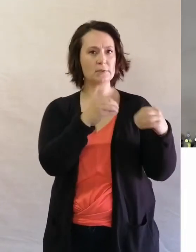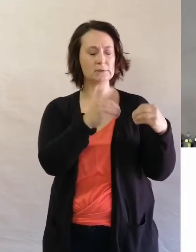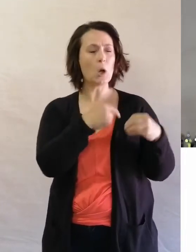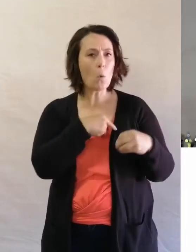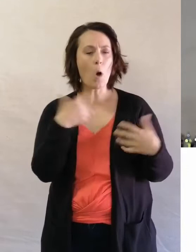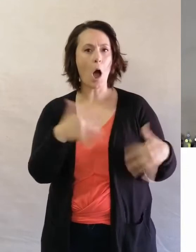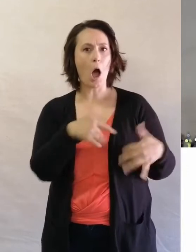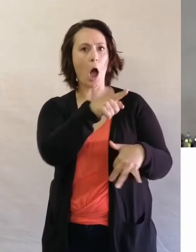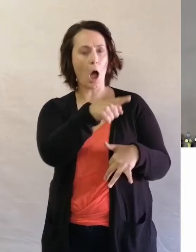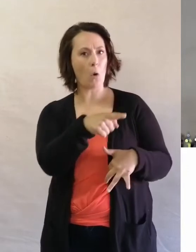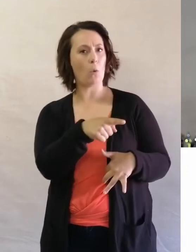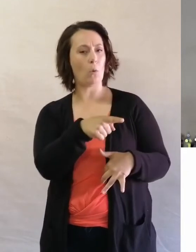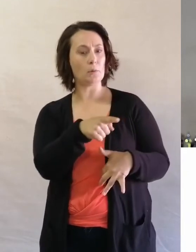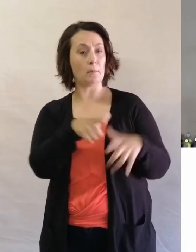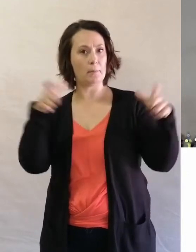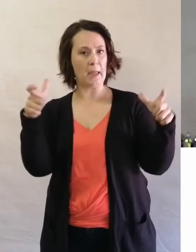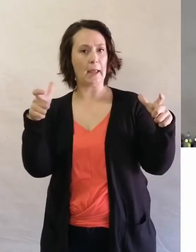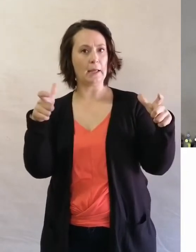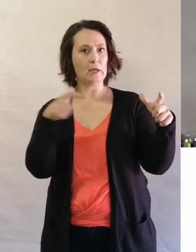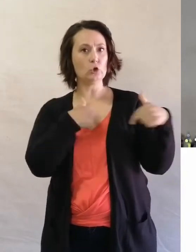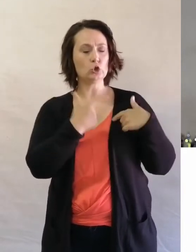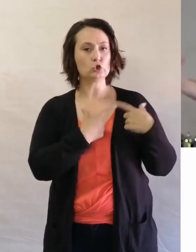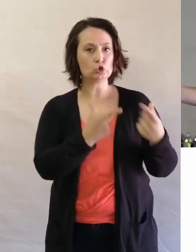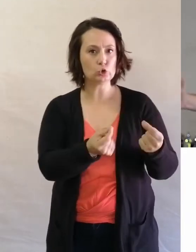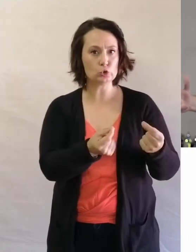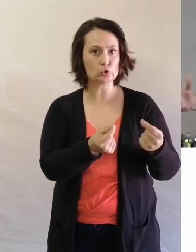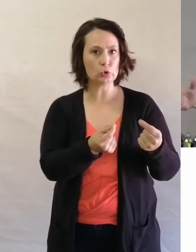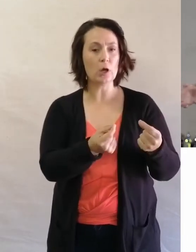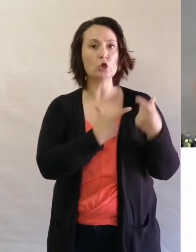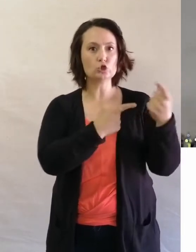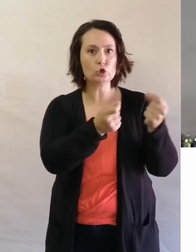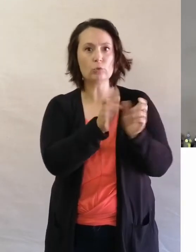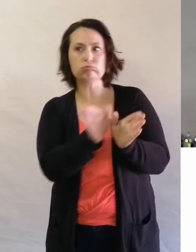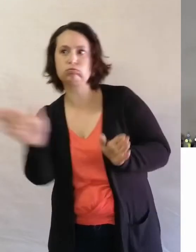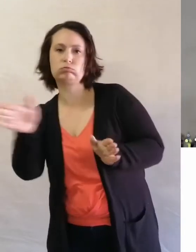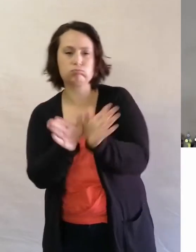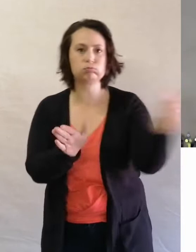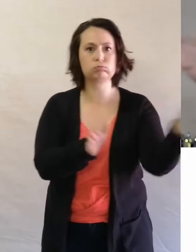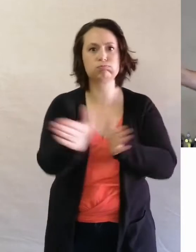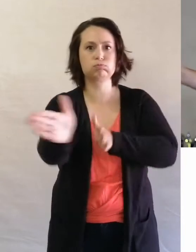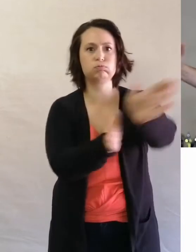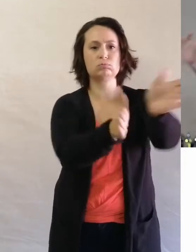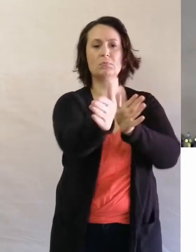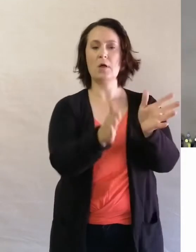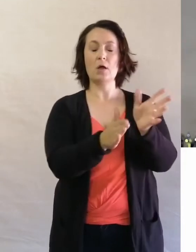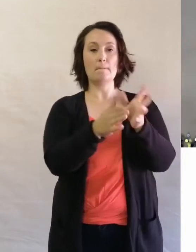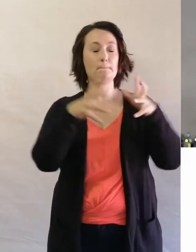a big dream. He's not just planning to do something. He's planning to do something downstream, upstream of that thing. That's going to create hundreds of